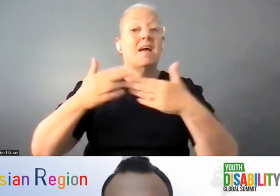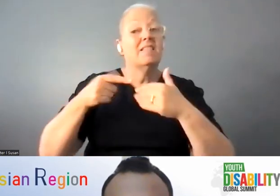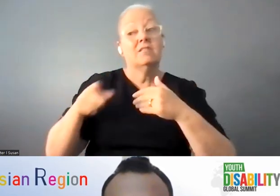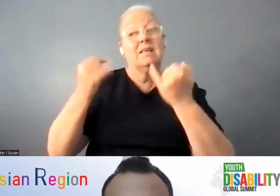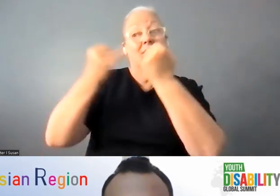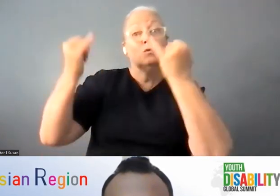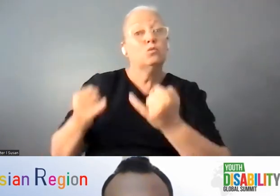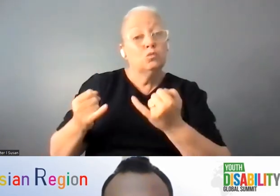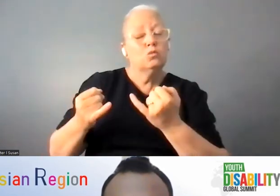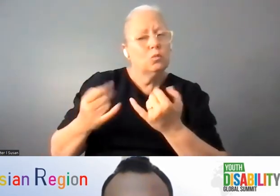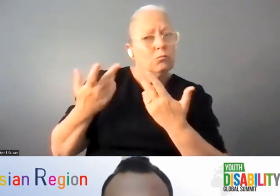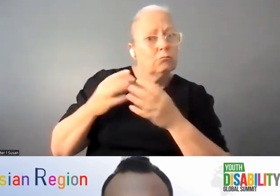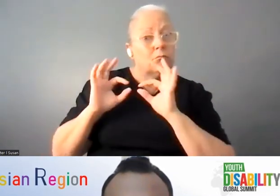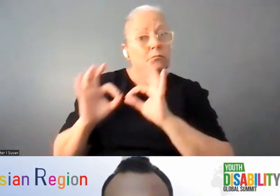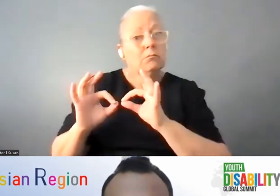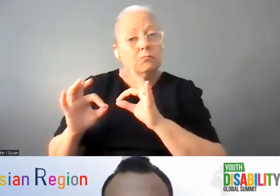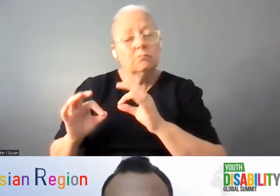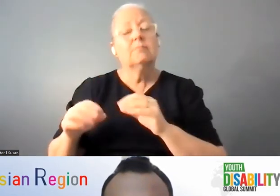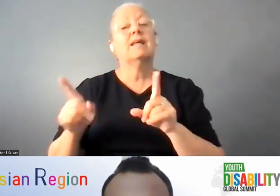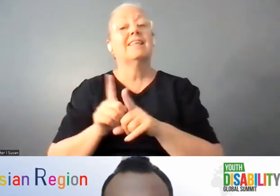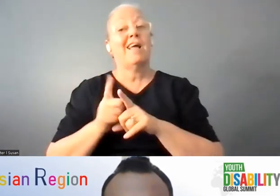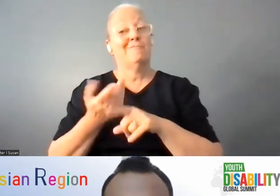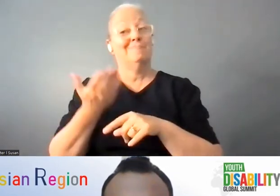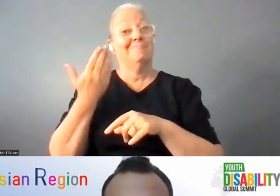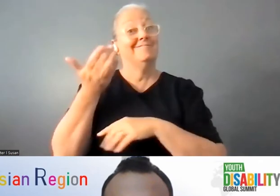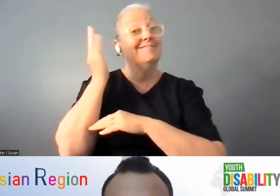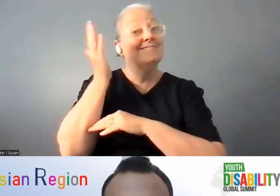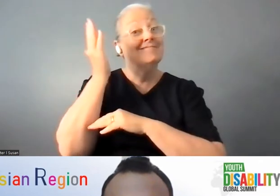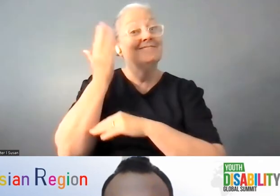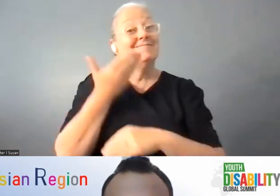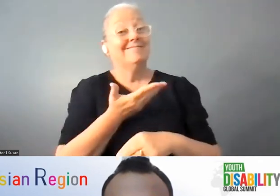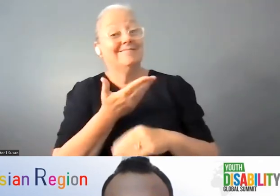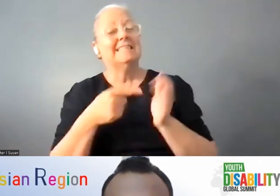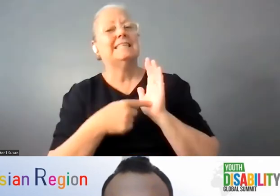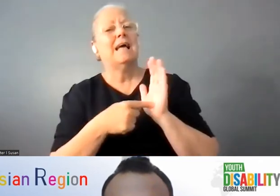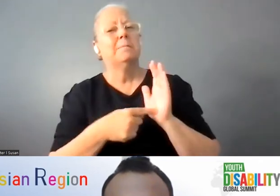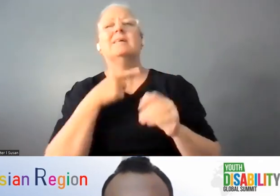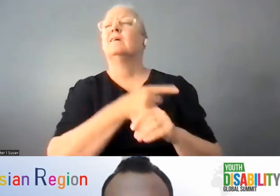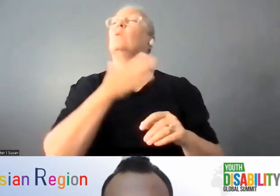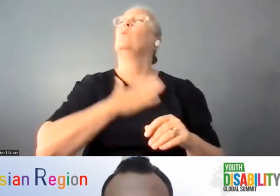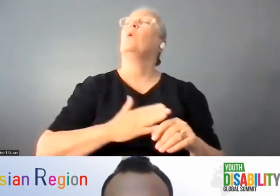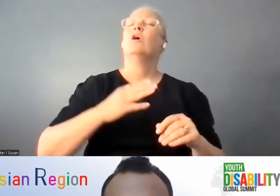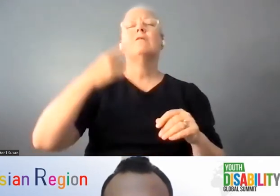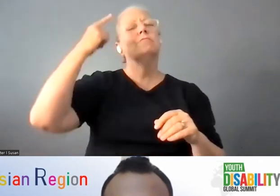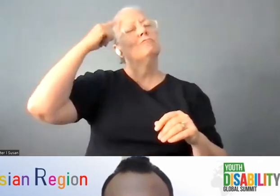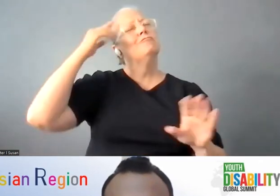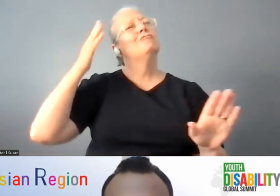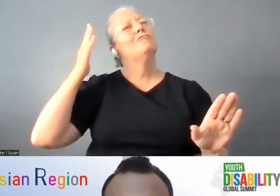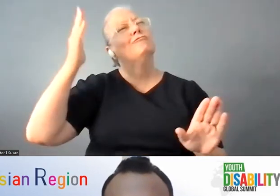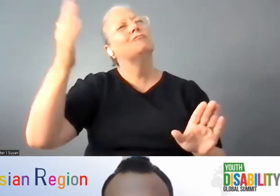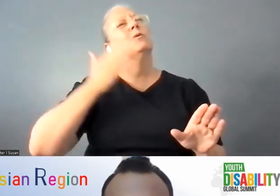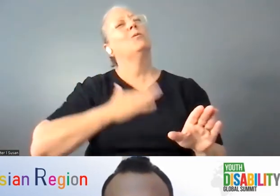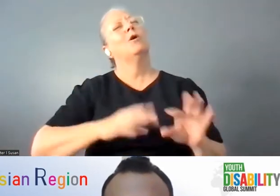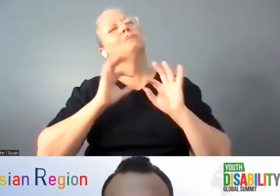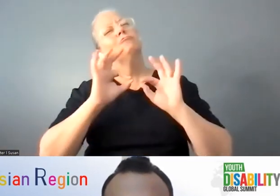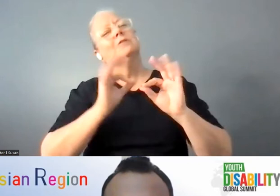you look at Amulya, she's excelled in her dream. She wanted to be good in sports. We